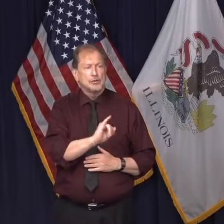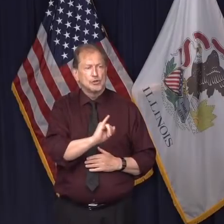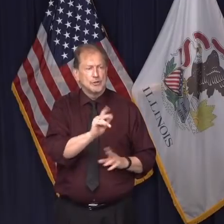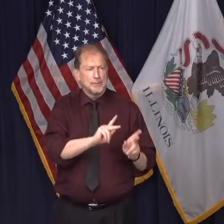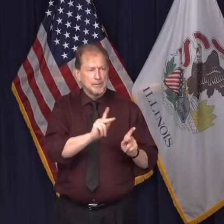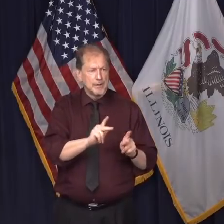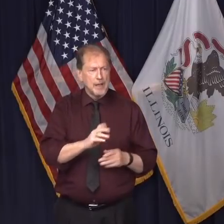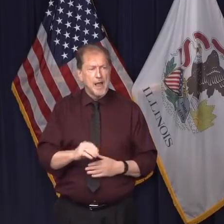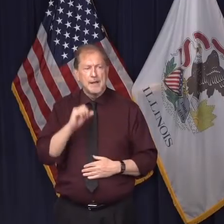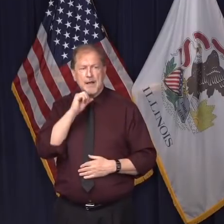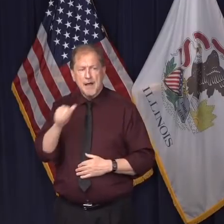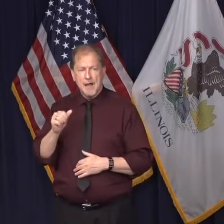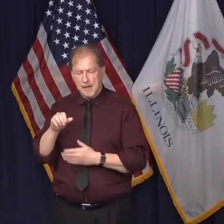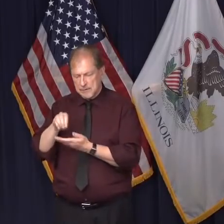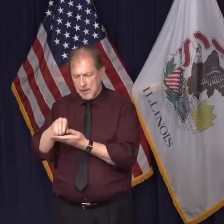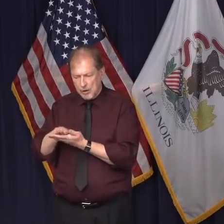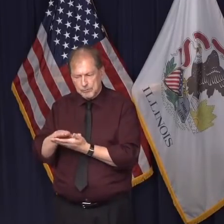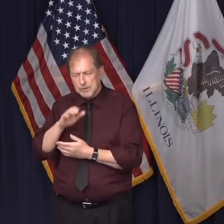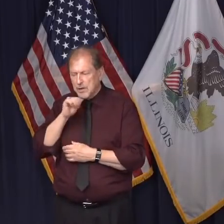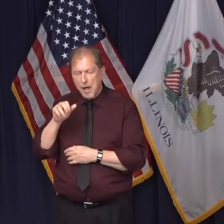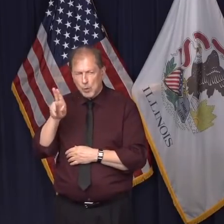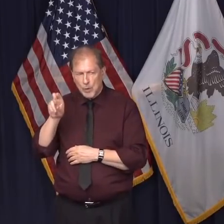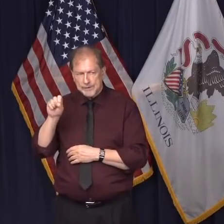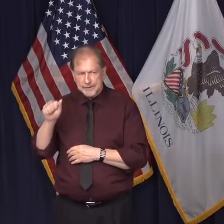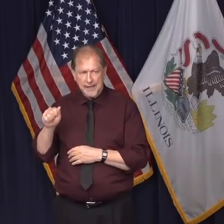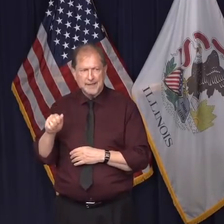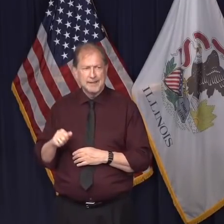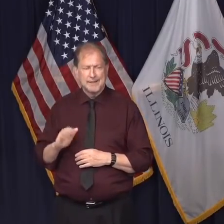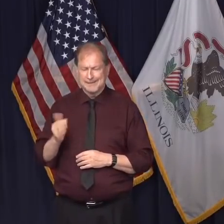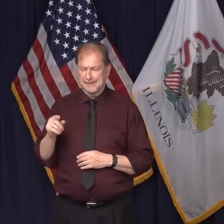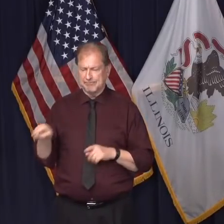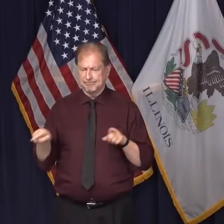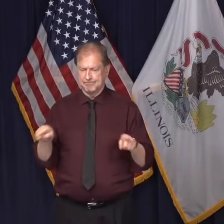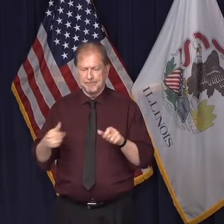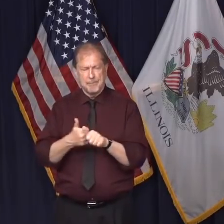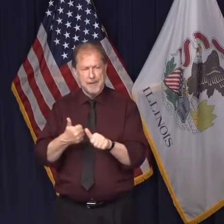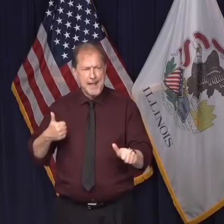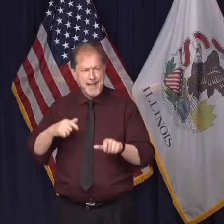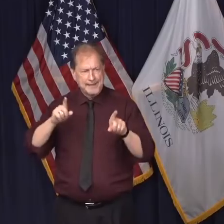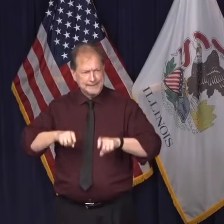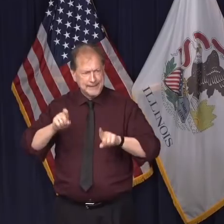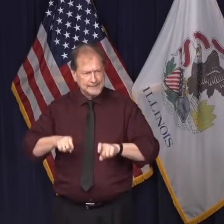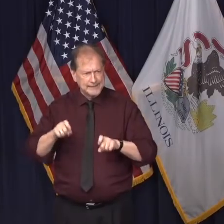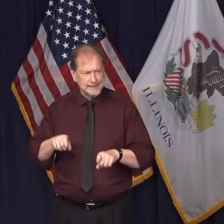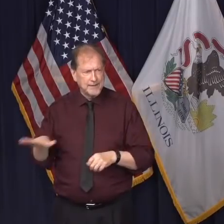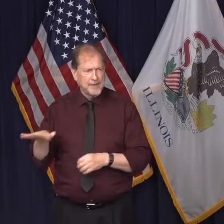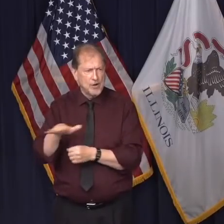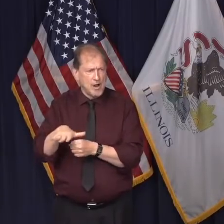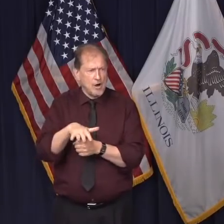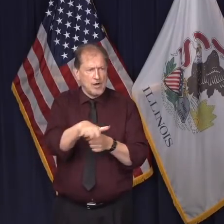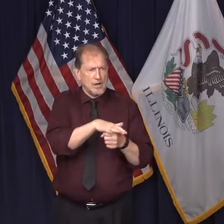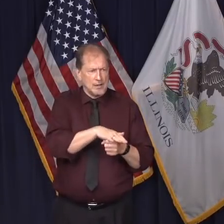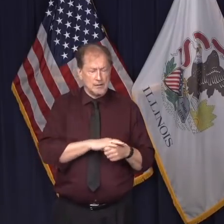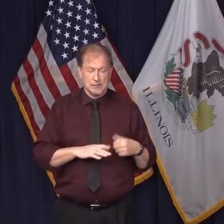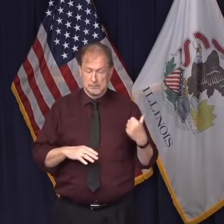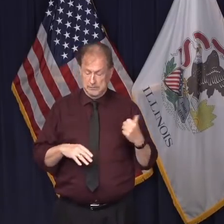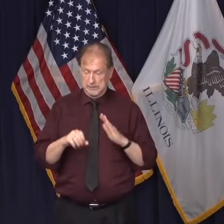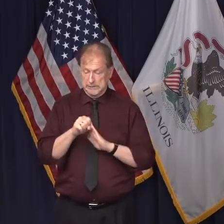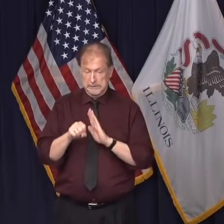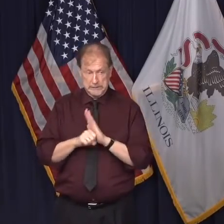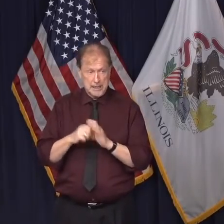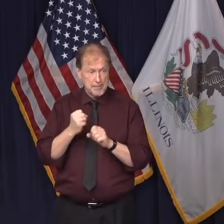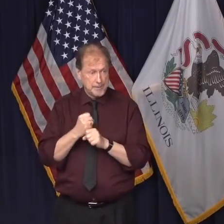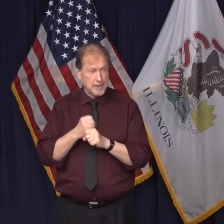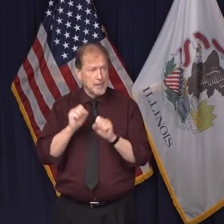likely to be in need of COVID-19 testing, and that there's still a lag in testing in areas where they live. What is the state doing to improve testing ability